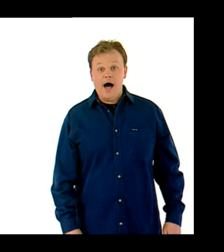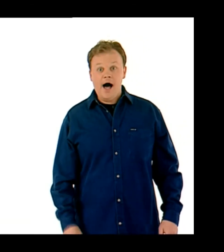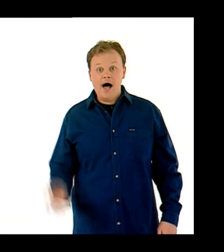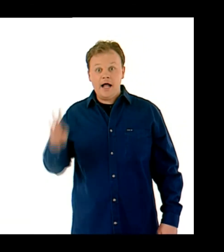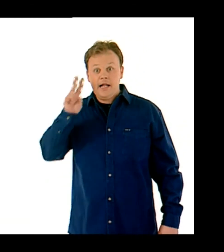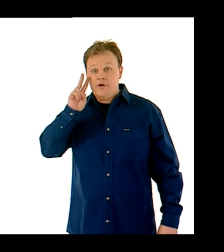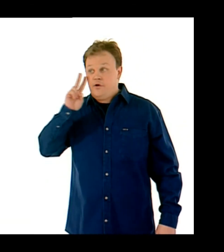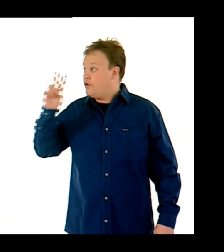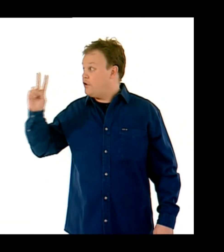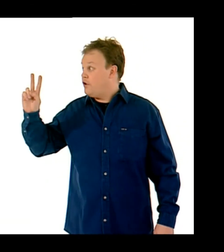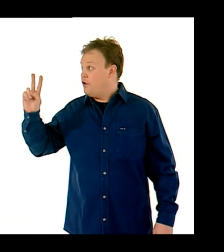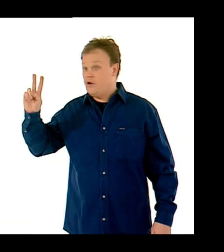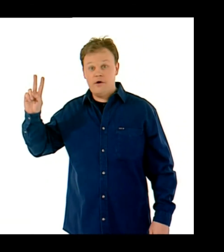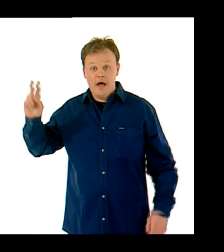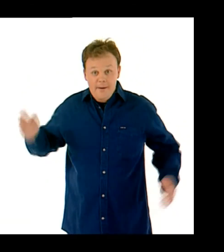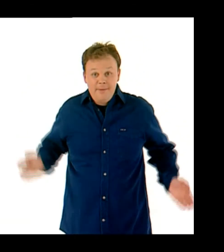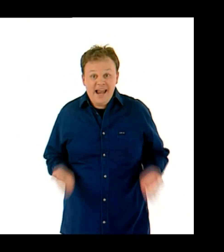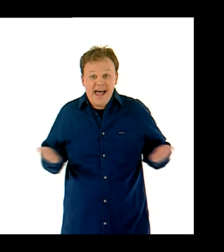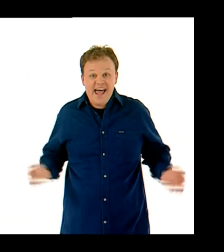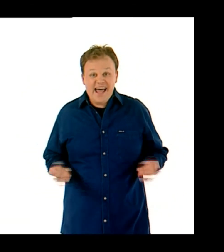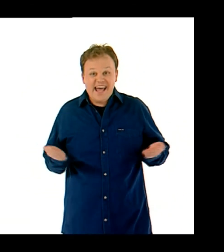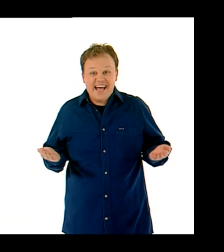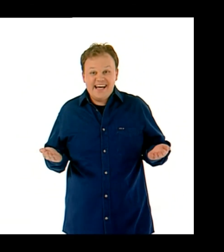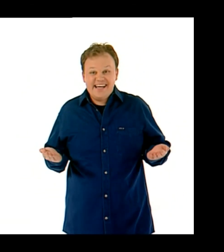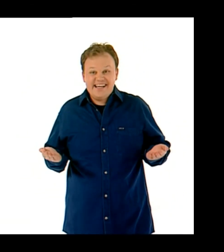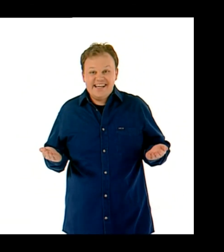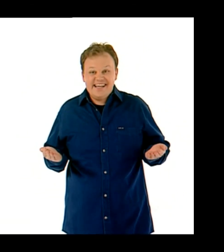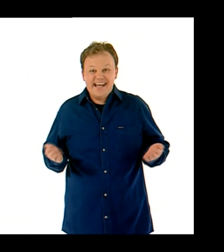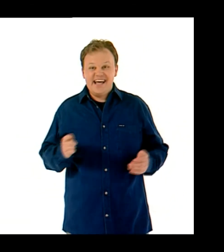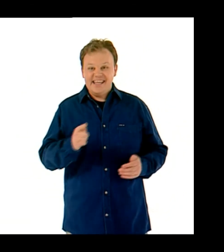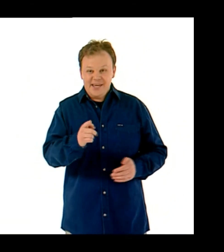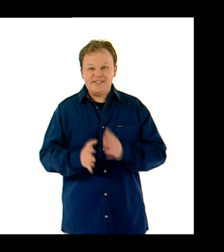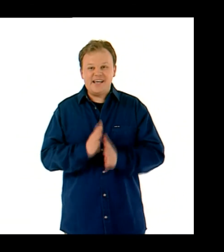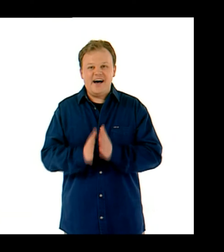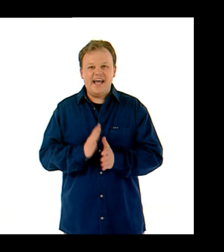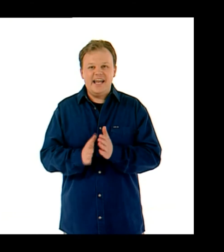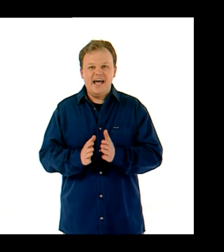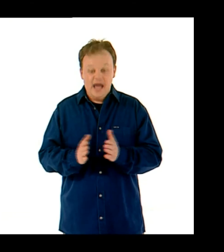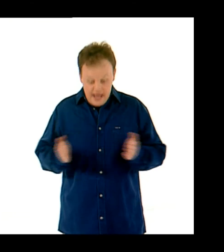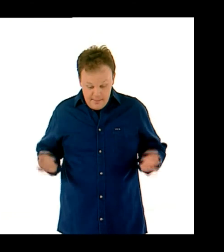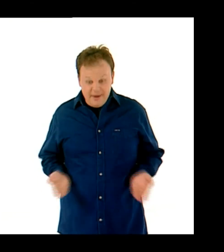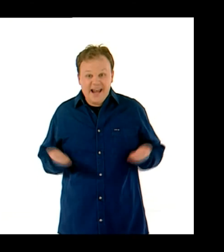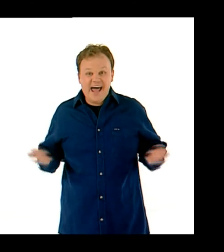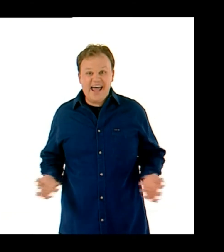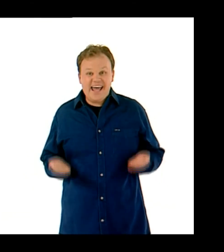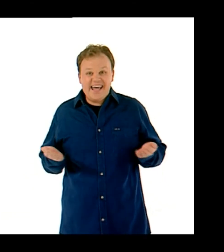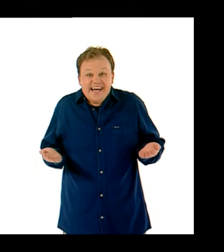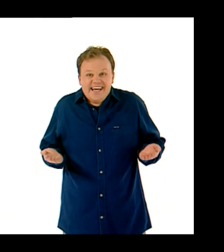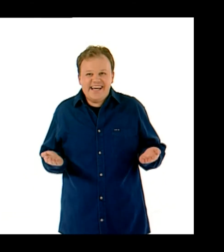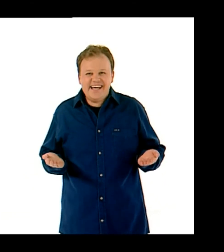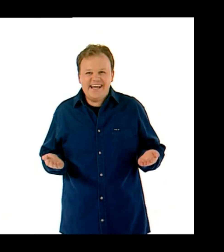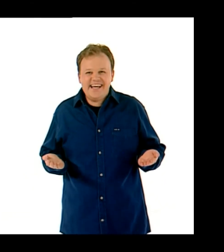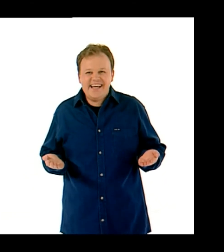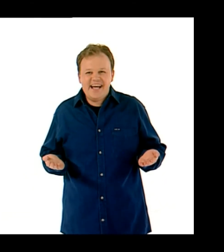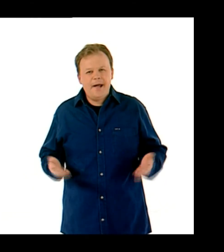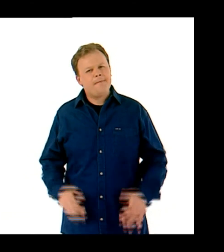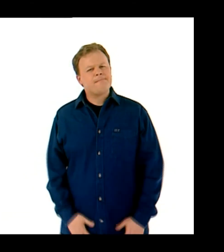Ah, look. Play. You sign play.